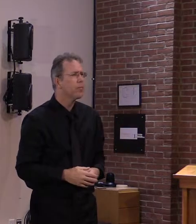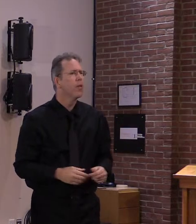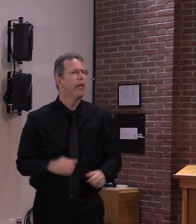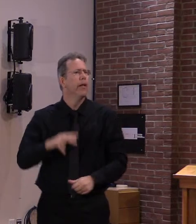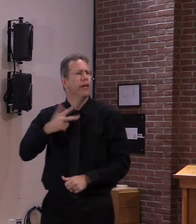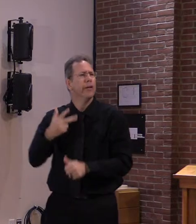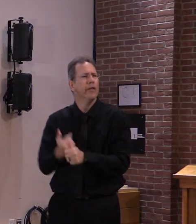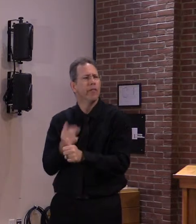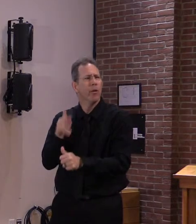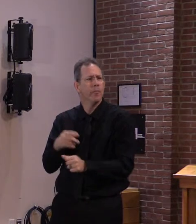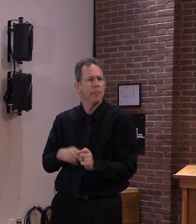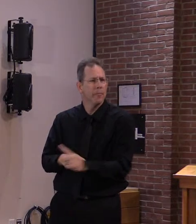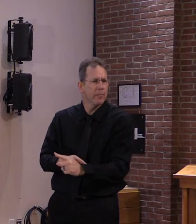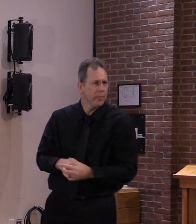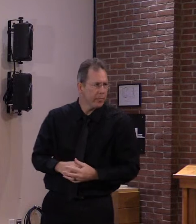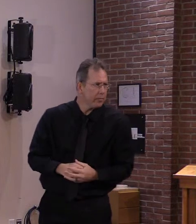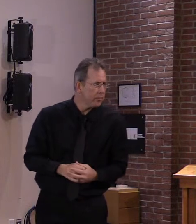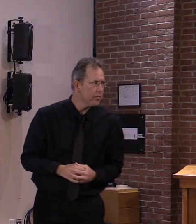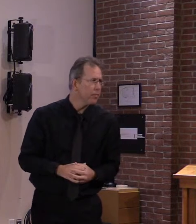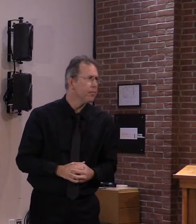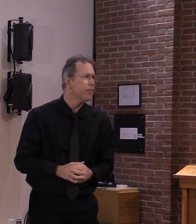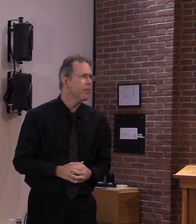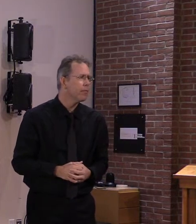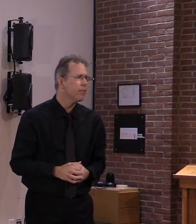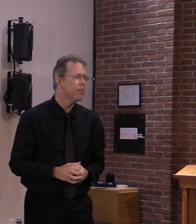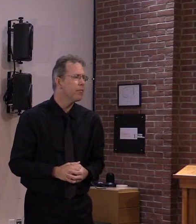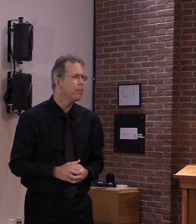Joel, it's *6 to unmute.